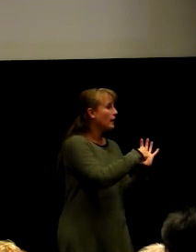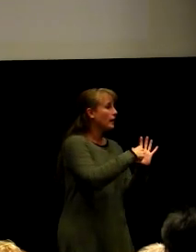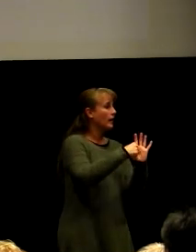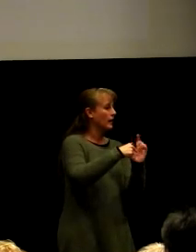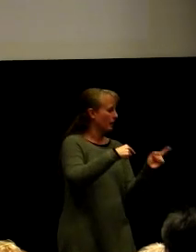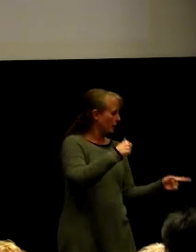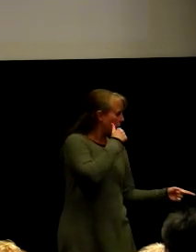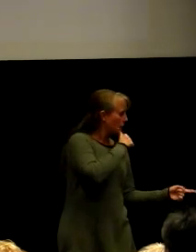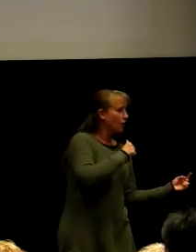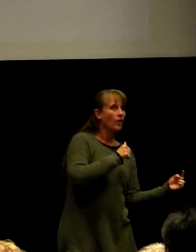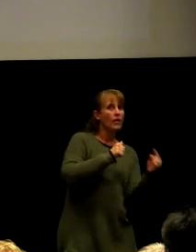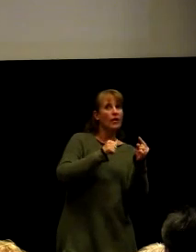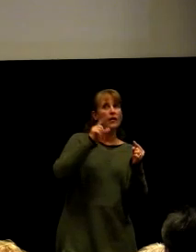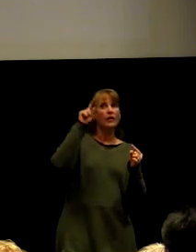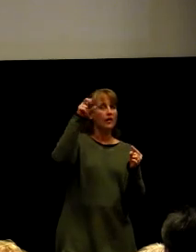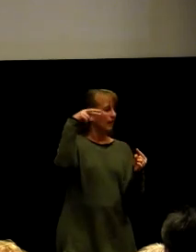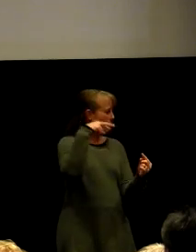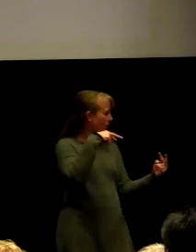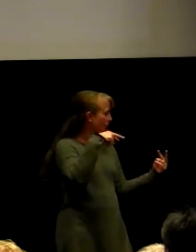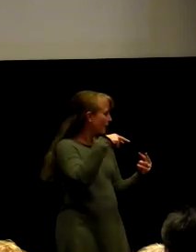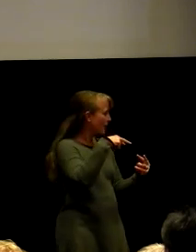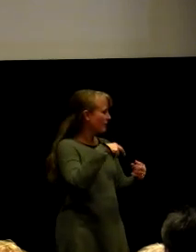him amazed.